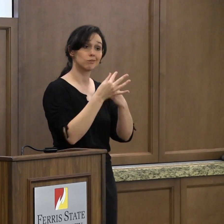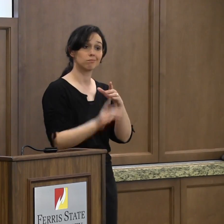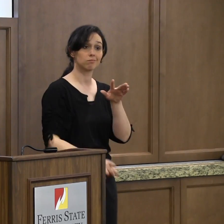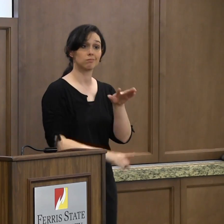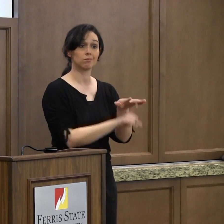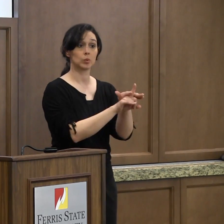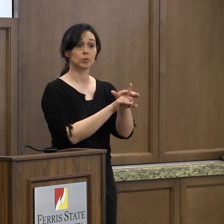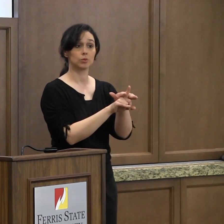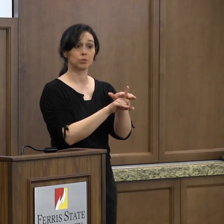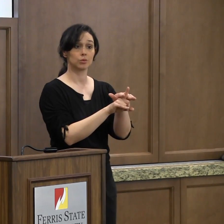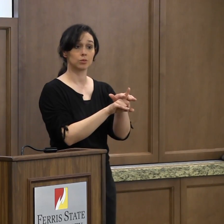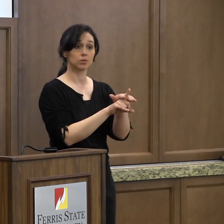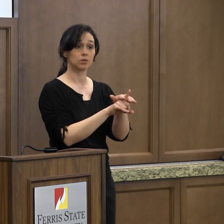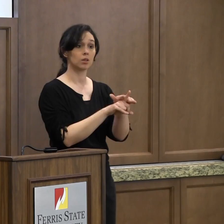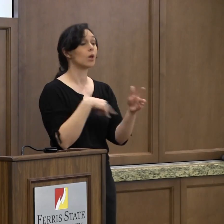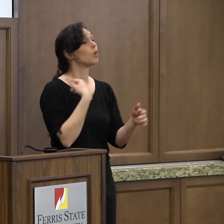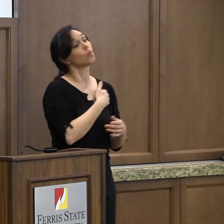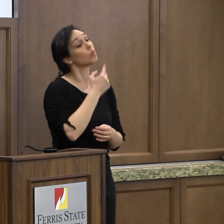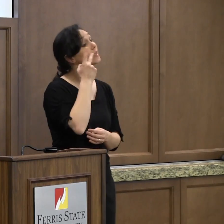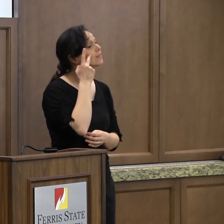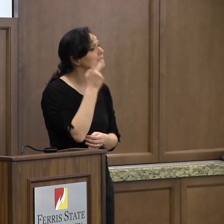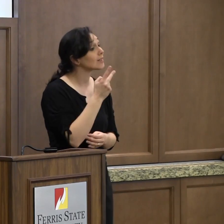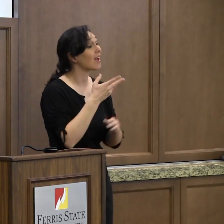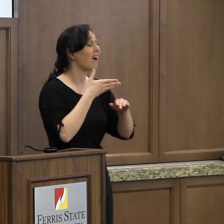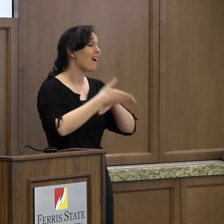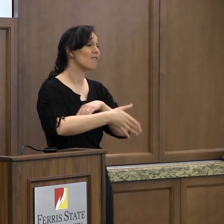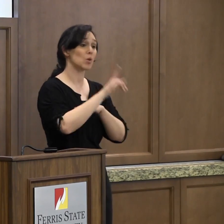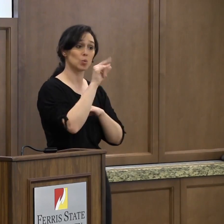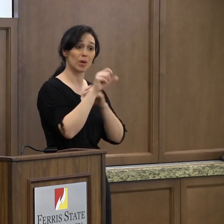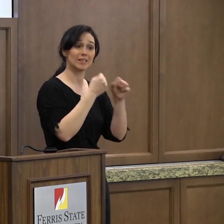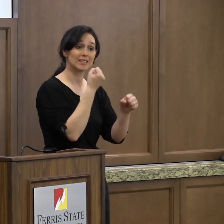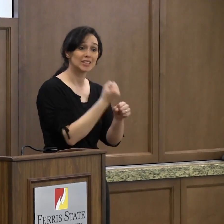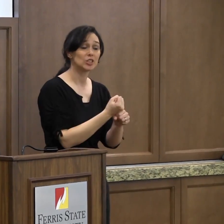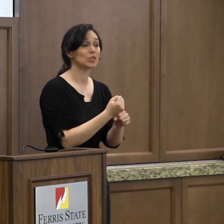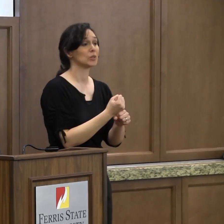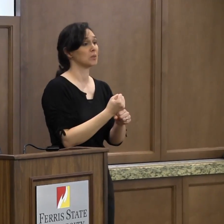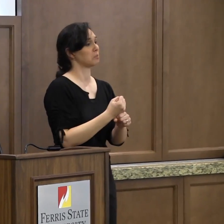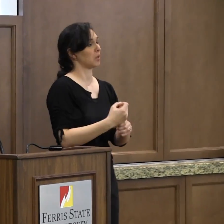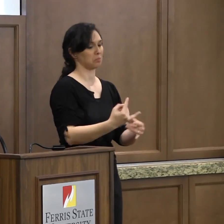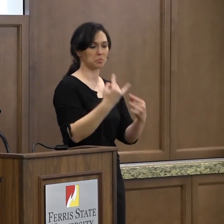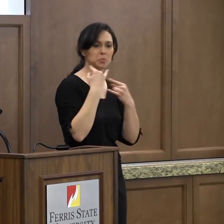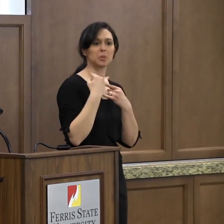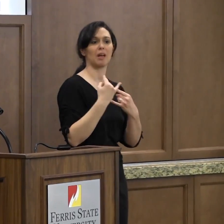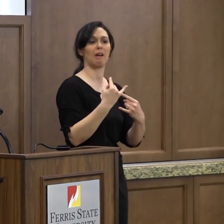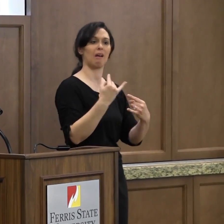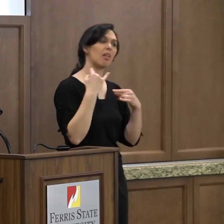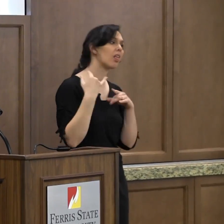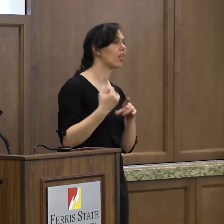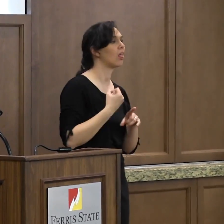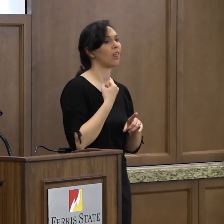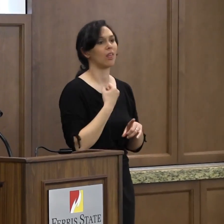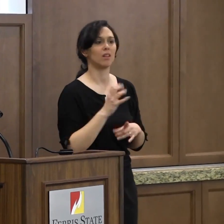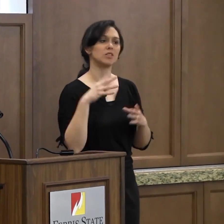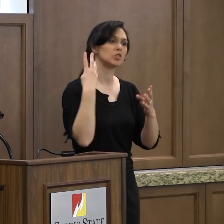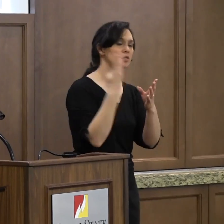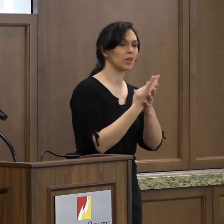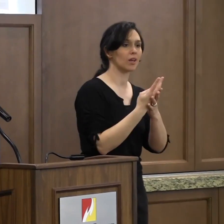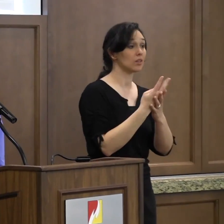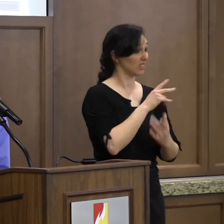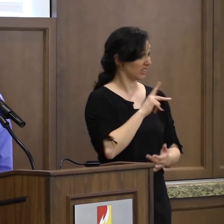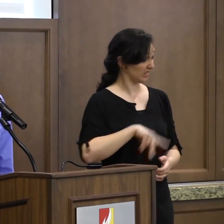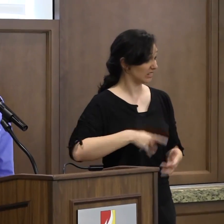emerged. We've seen that after nearly 20 years of being berated, harassed, and jailed, King still had the